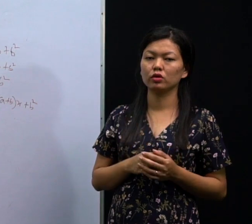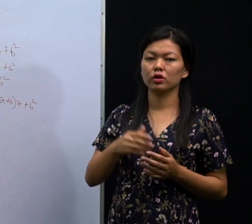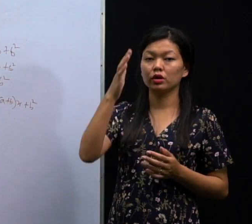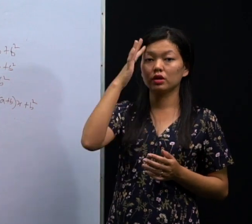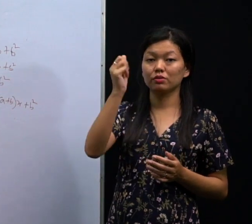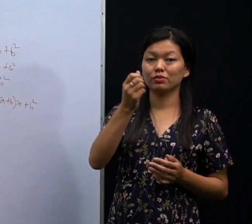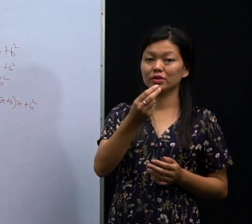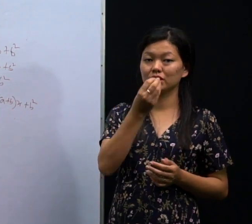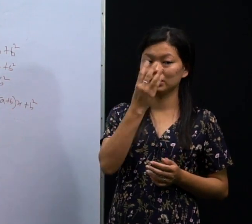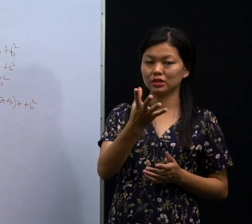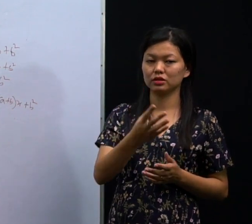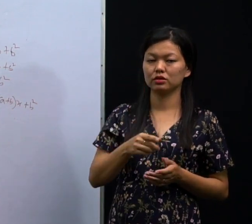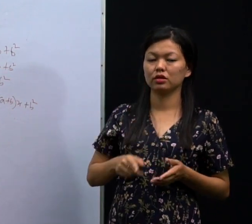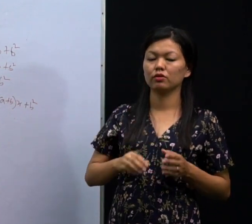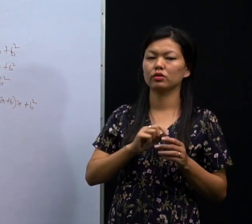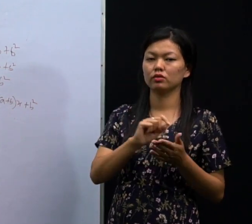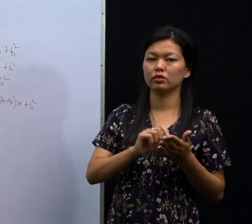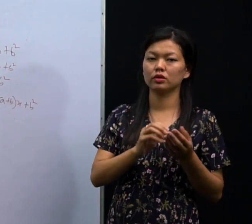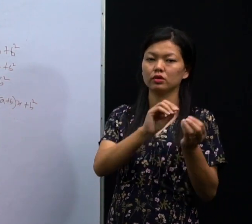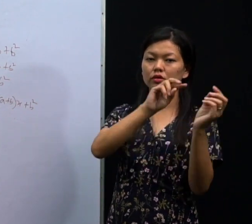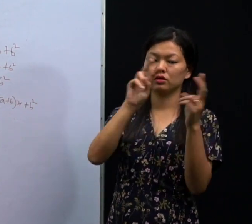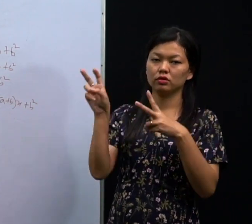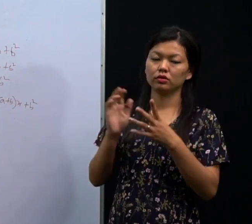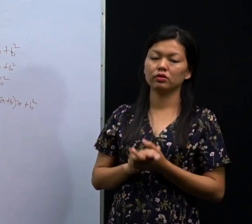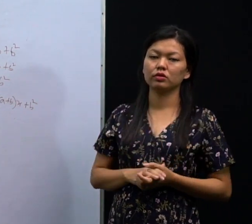the formula. Clear? Look at here.